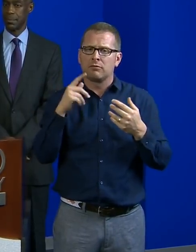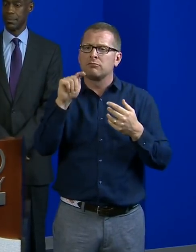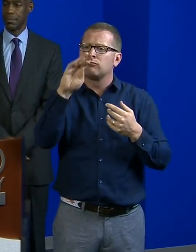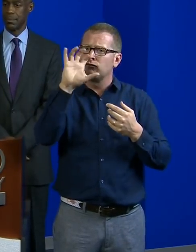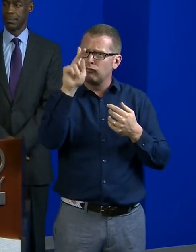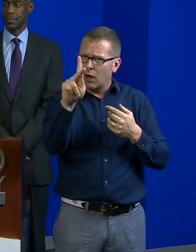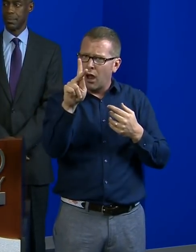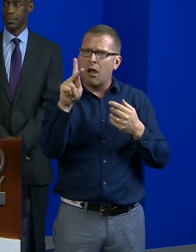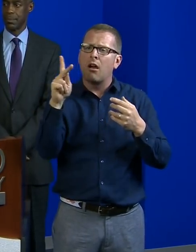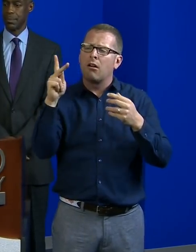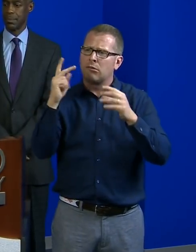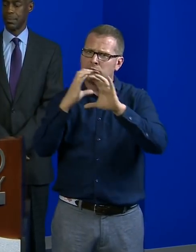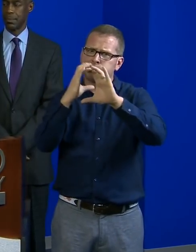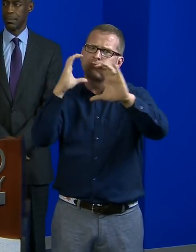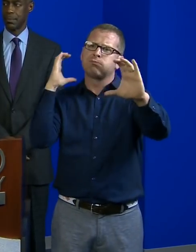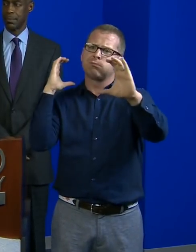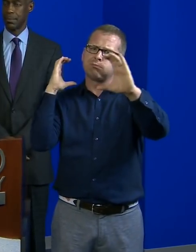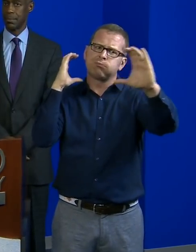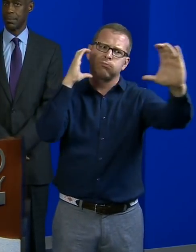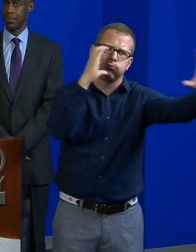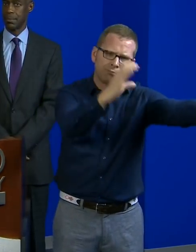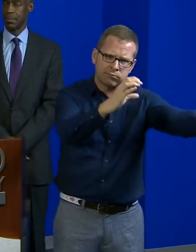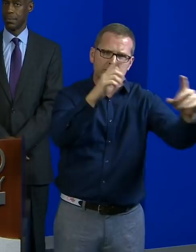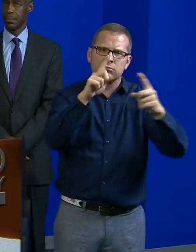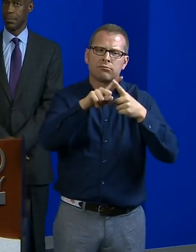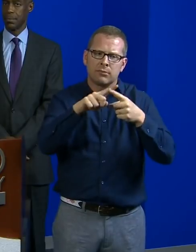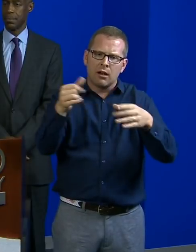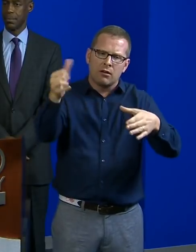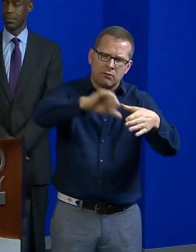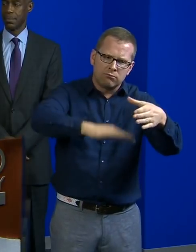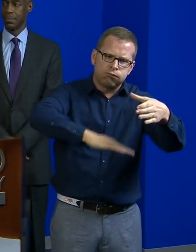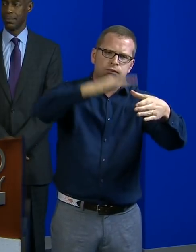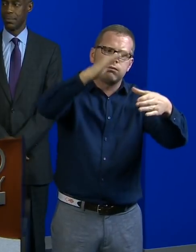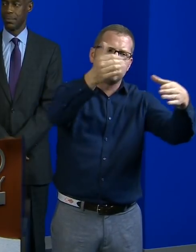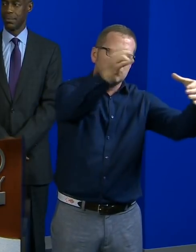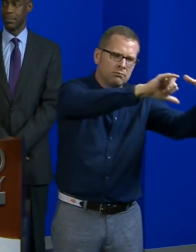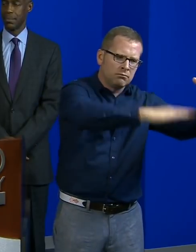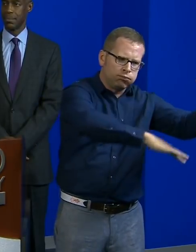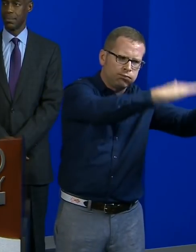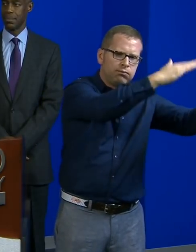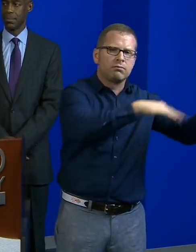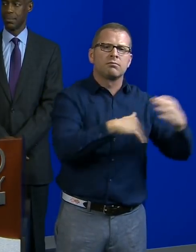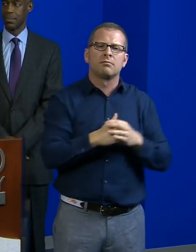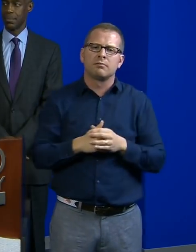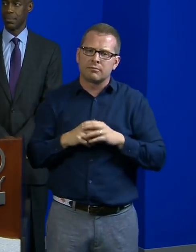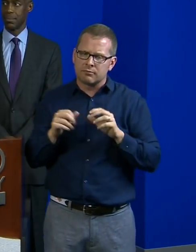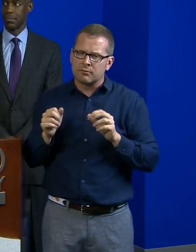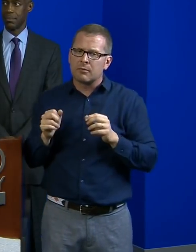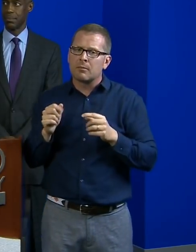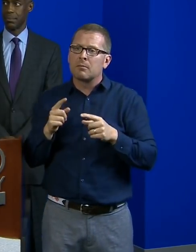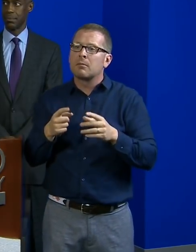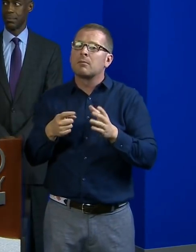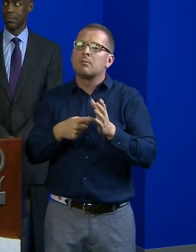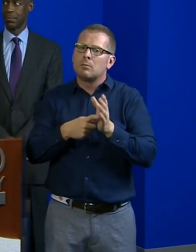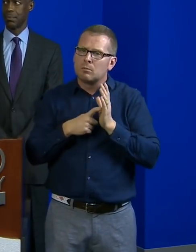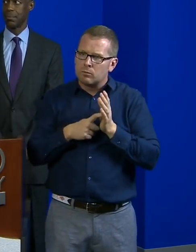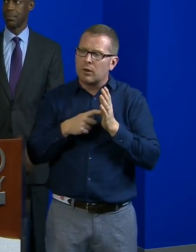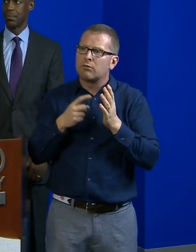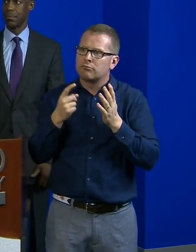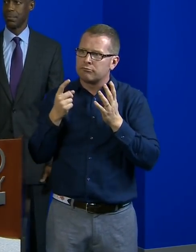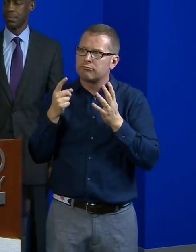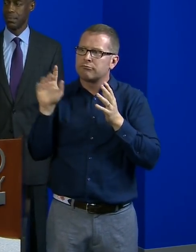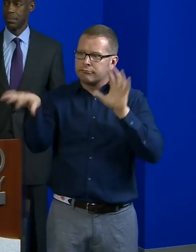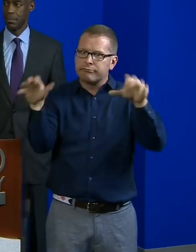as quickly as possible. But as you know, that there is a high demand, so there will be lines, but there is enough gas to